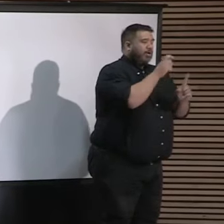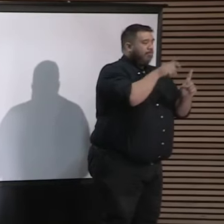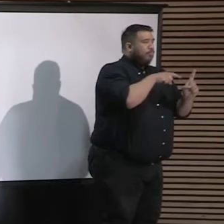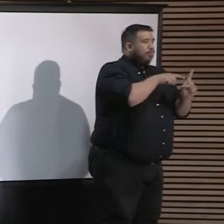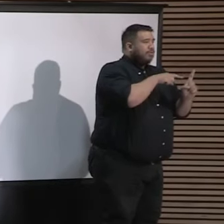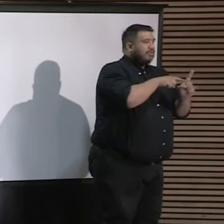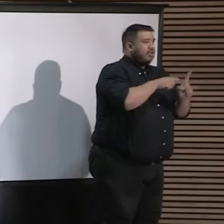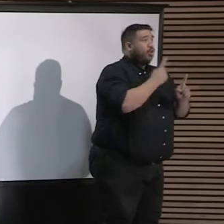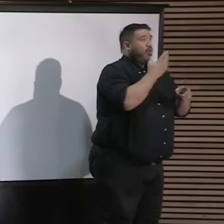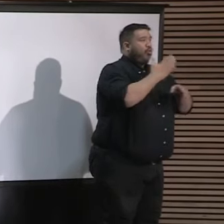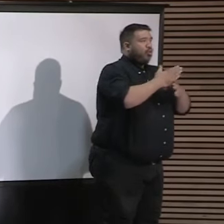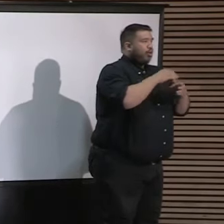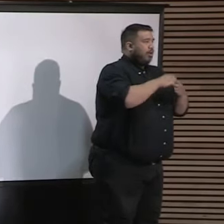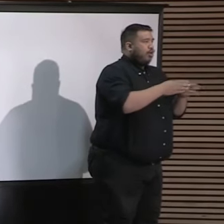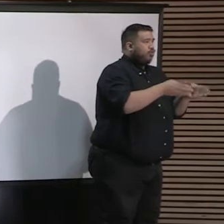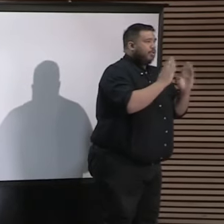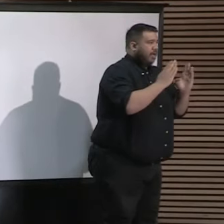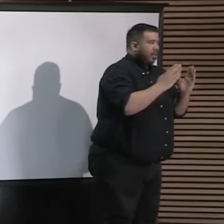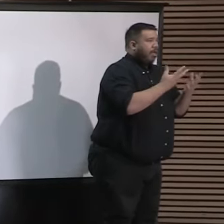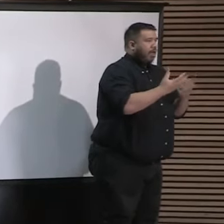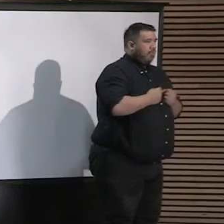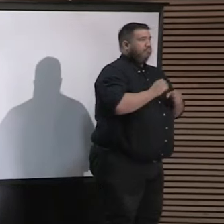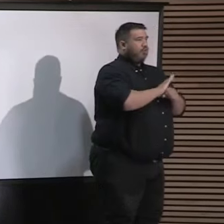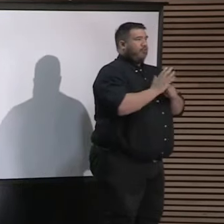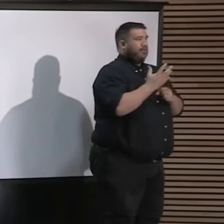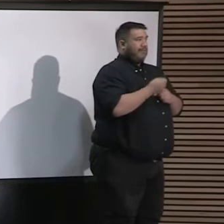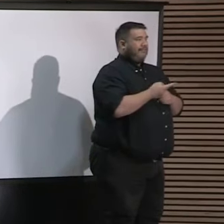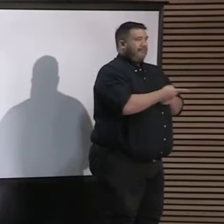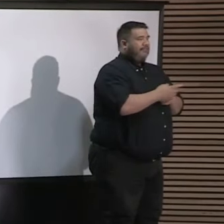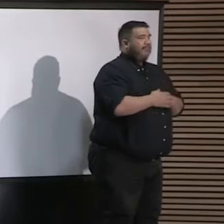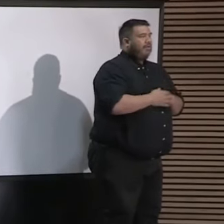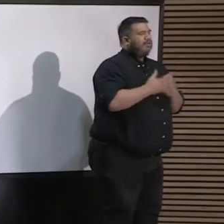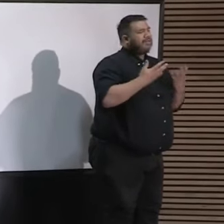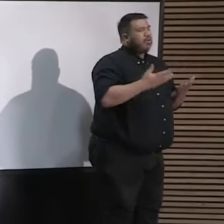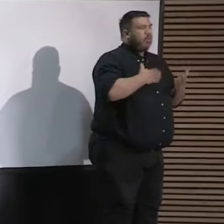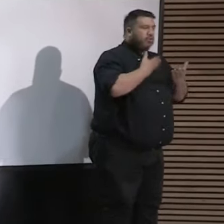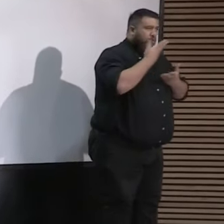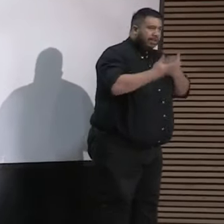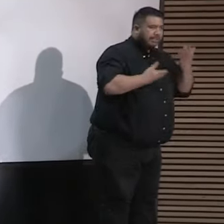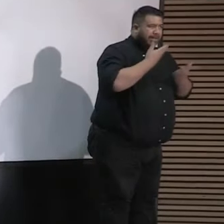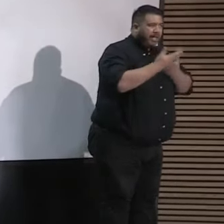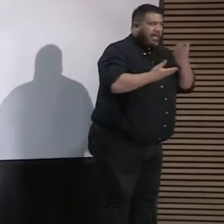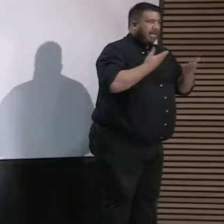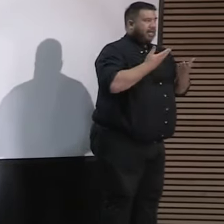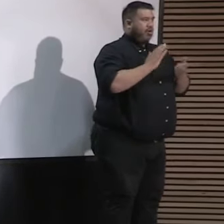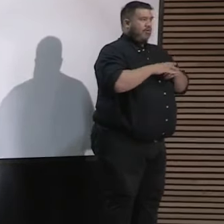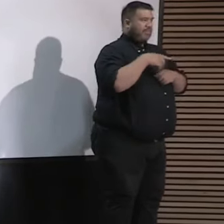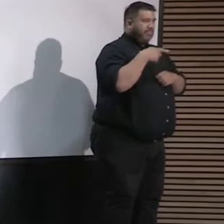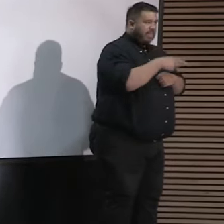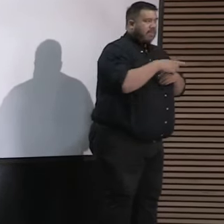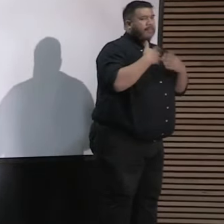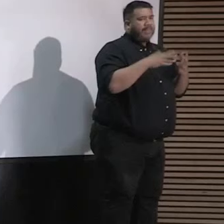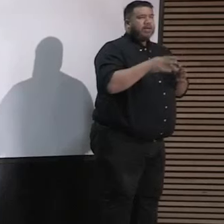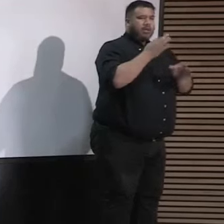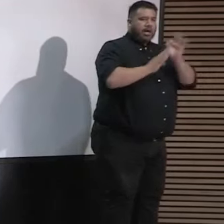isolation facility contracting COVID-19. Just want to give you a quick rundown and update, and obviously take any questions around